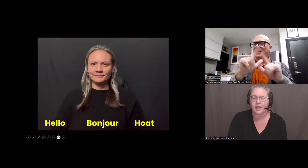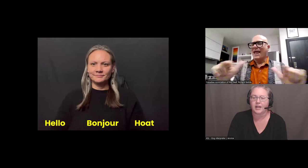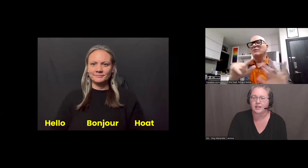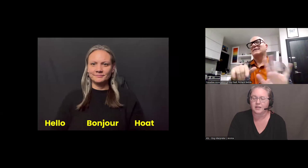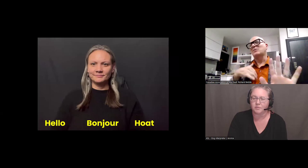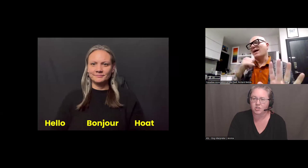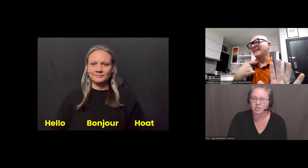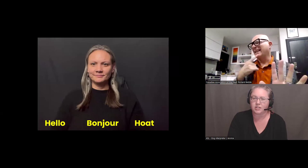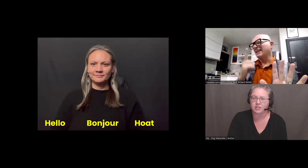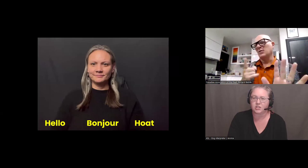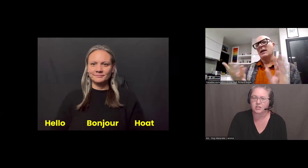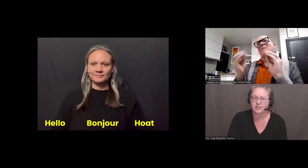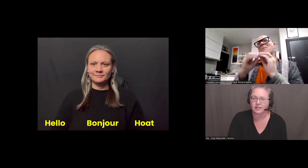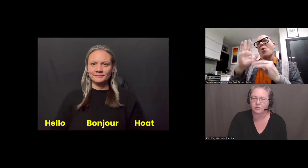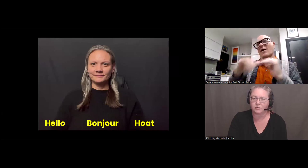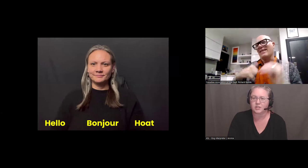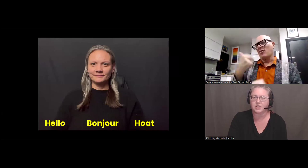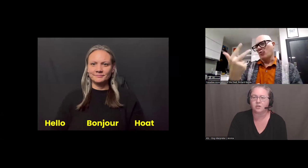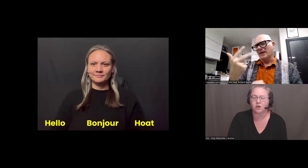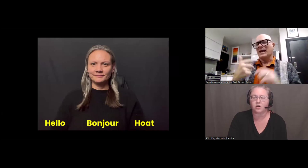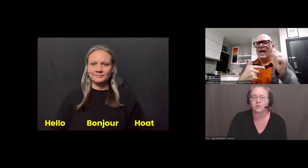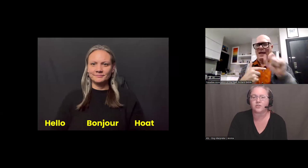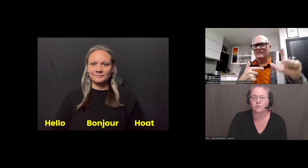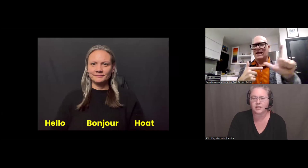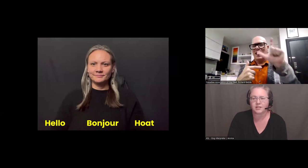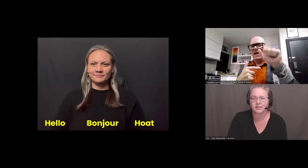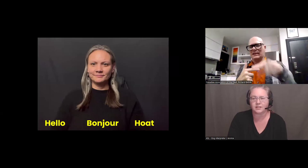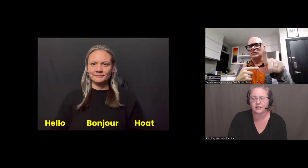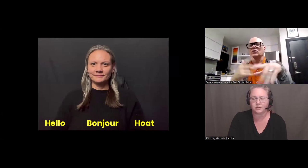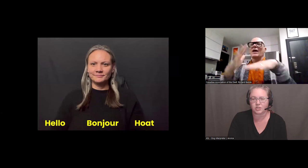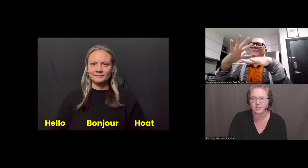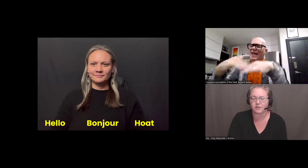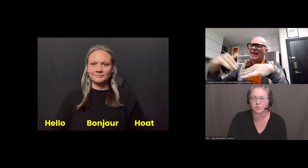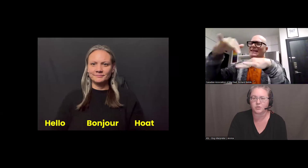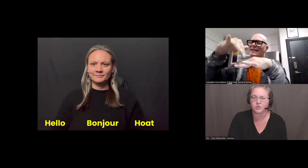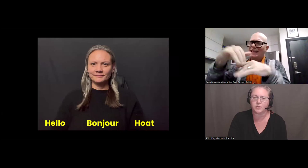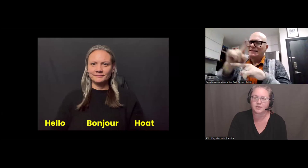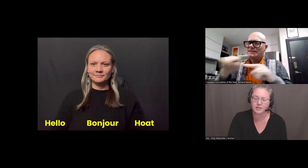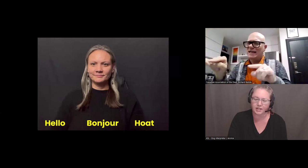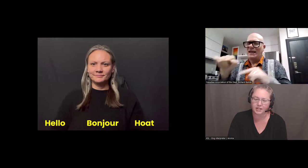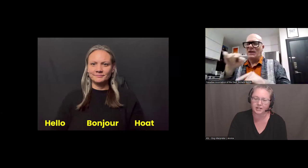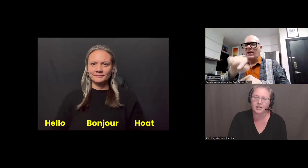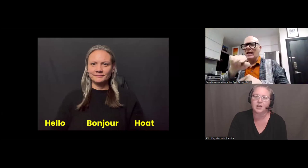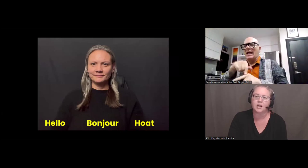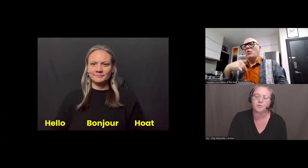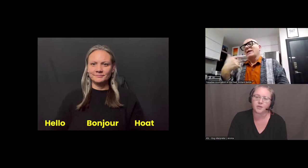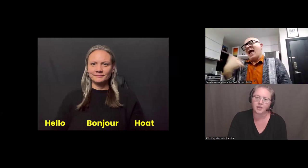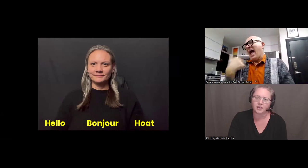And as I mentioned, Indigenous Sign Languages, here are 3 signed languages available to us in Canada, both